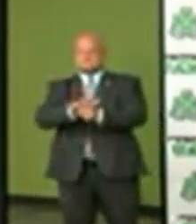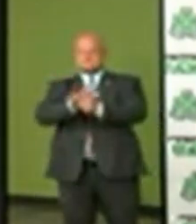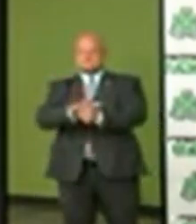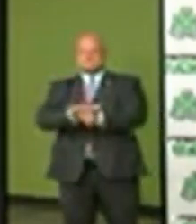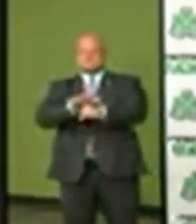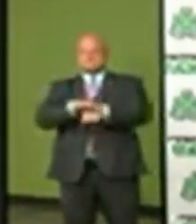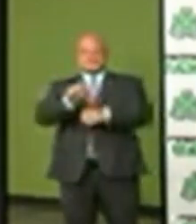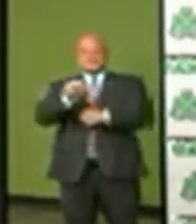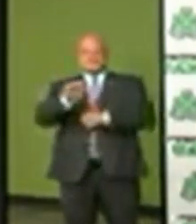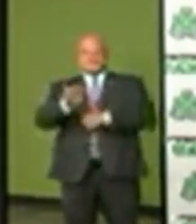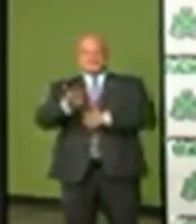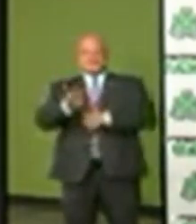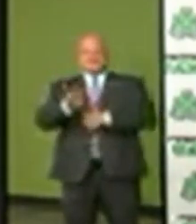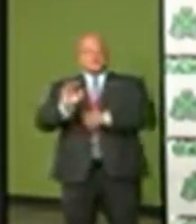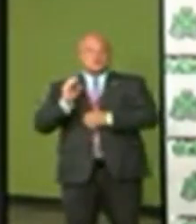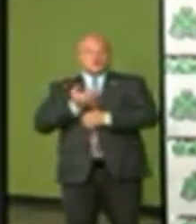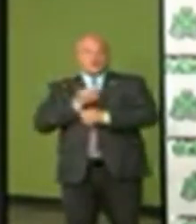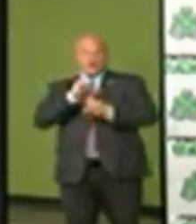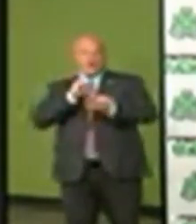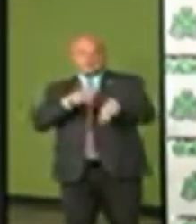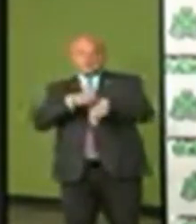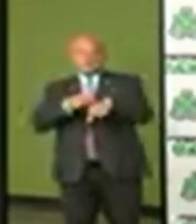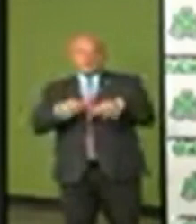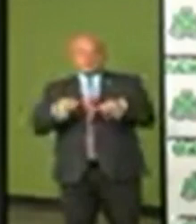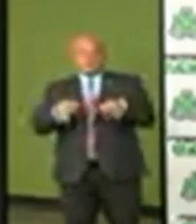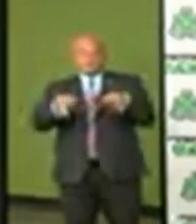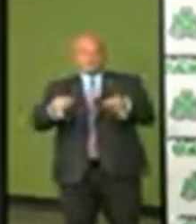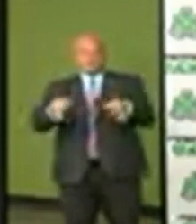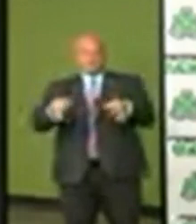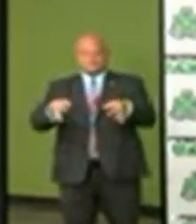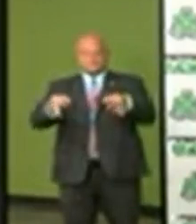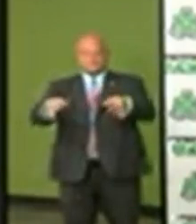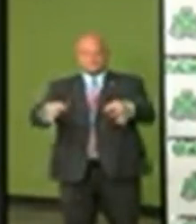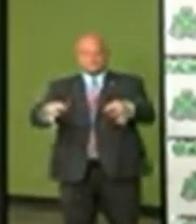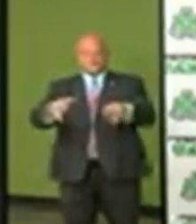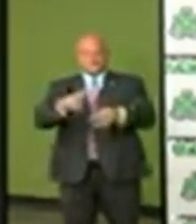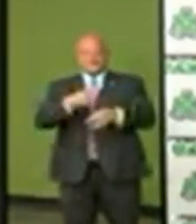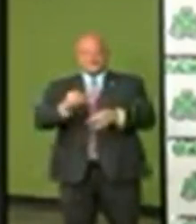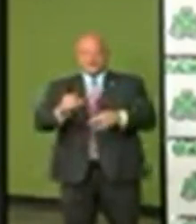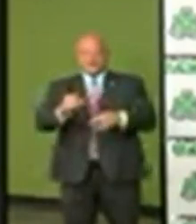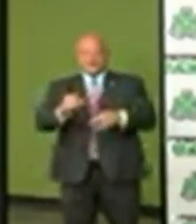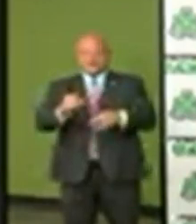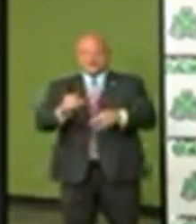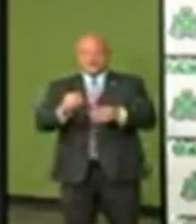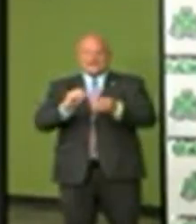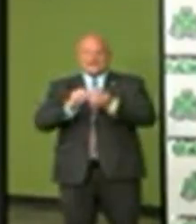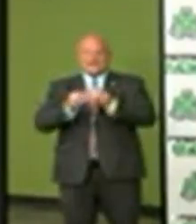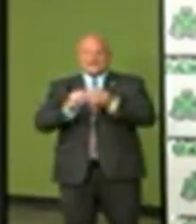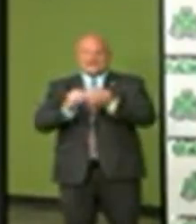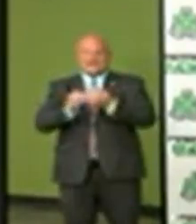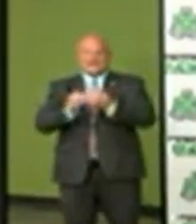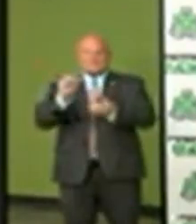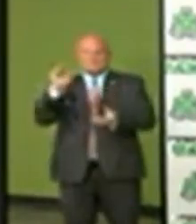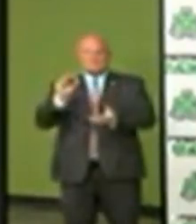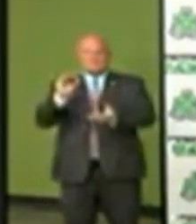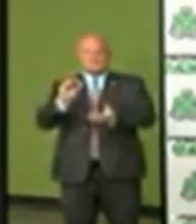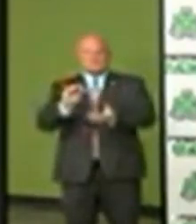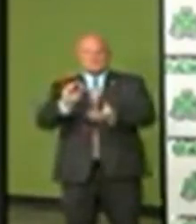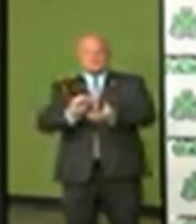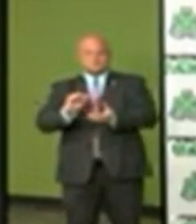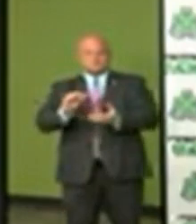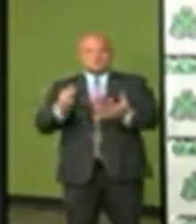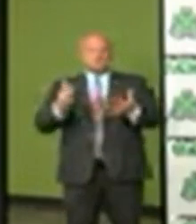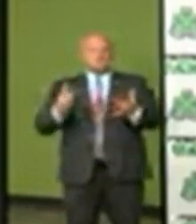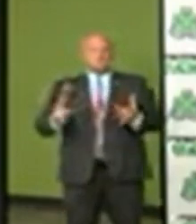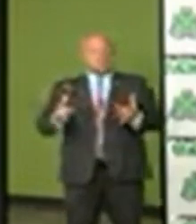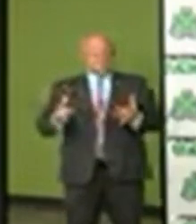labs. It delays the response time, and it is decreasing in the number as well. And so that's why